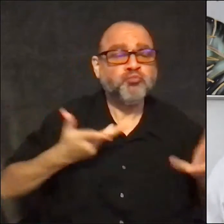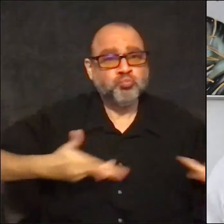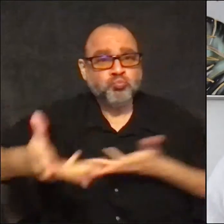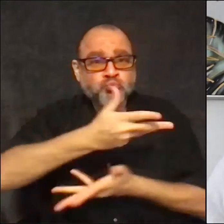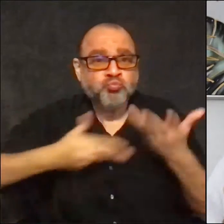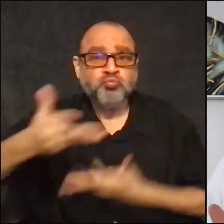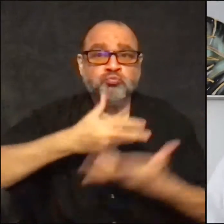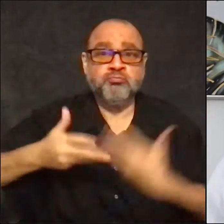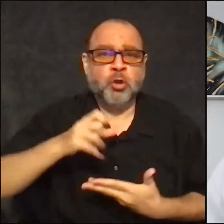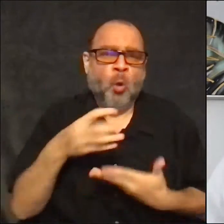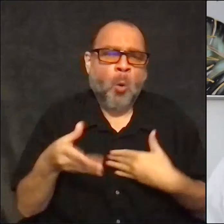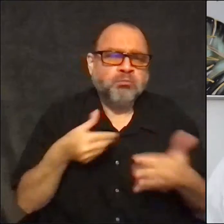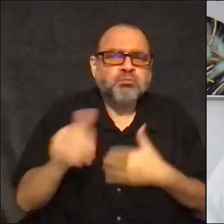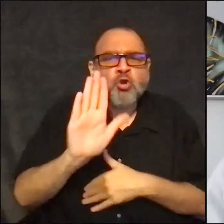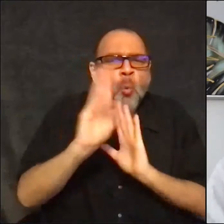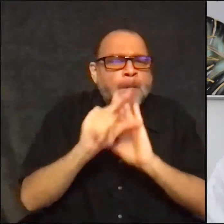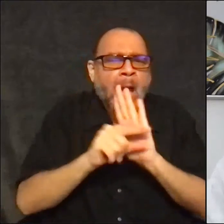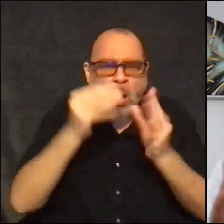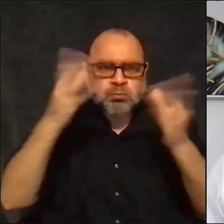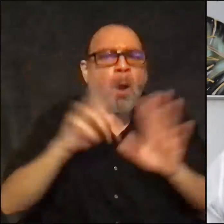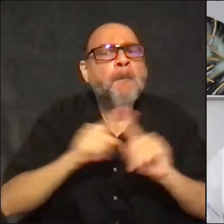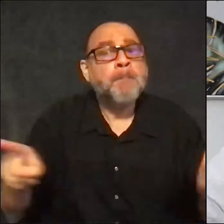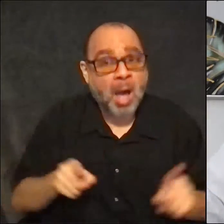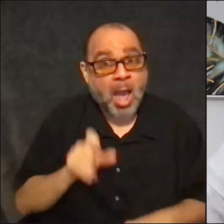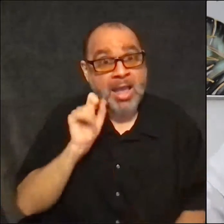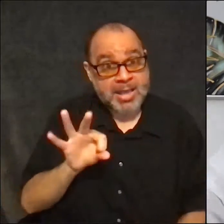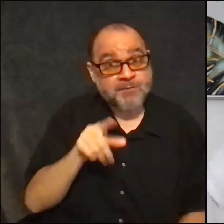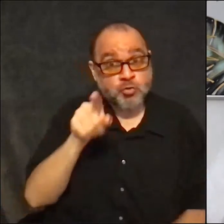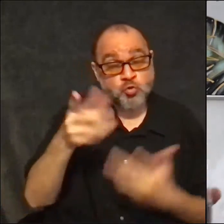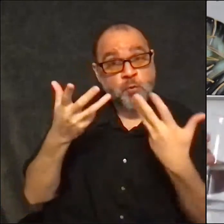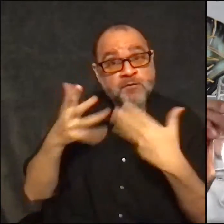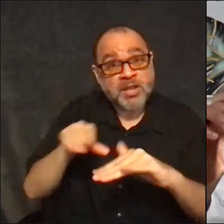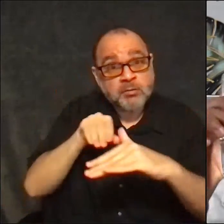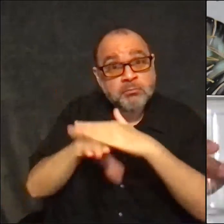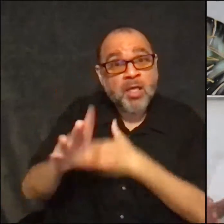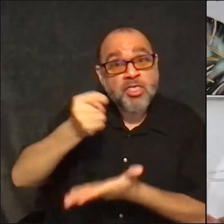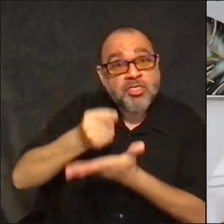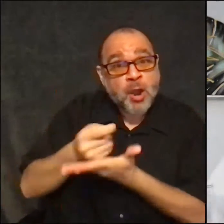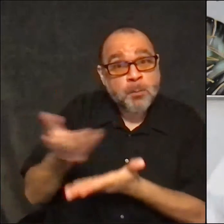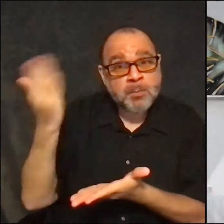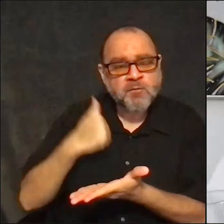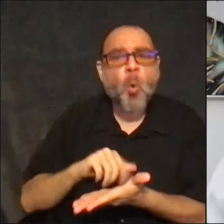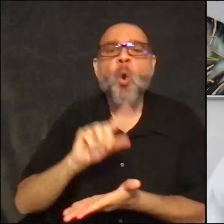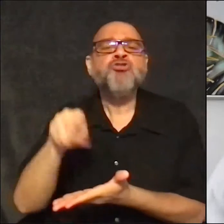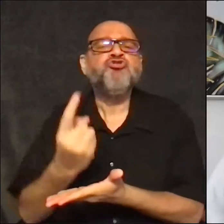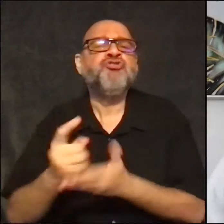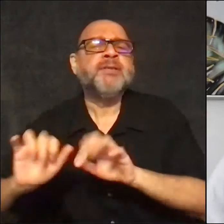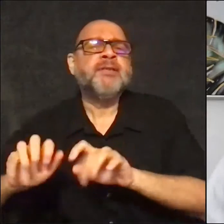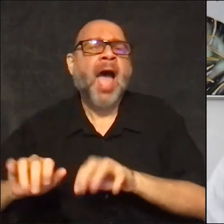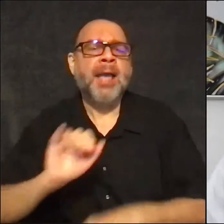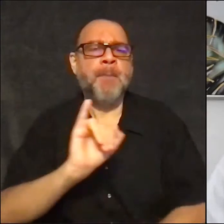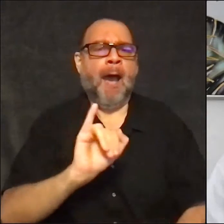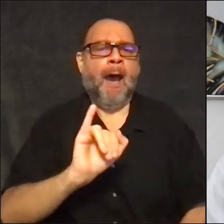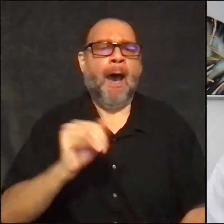been to therapy before, please put I have in the chat box. If you have been to therapy